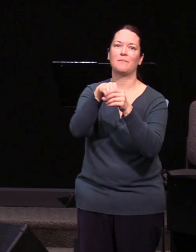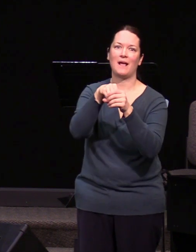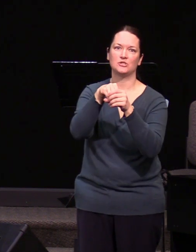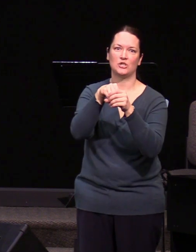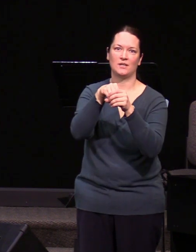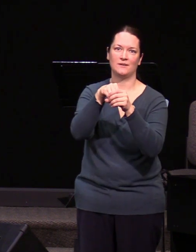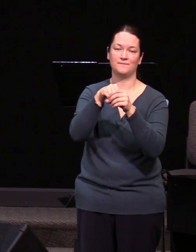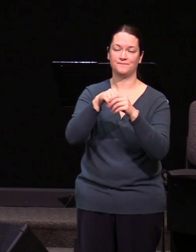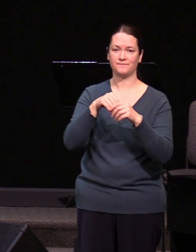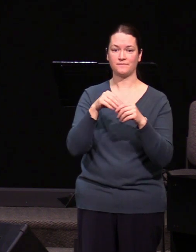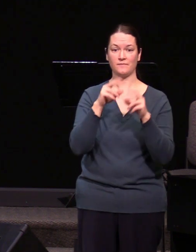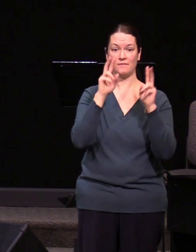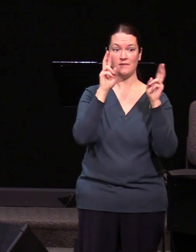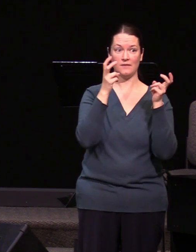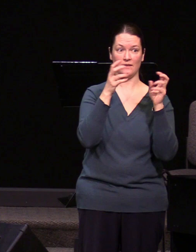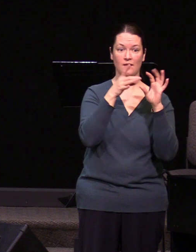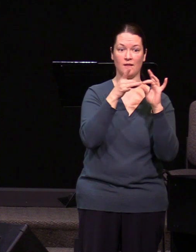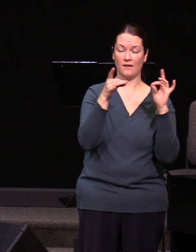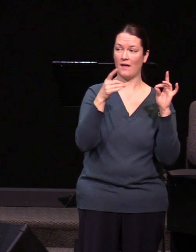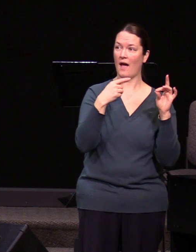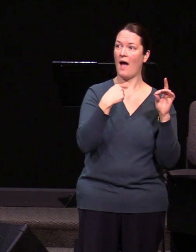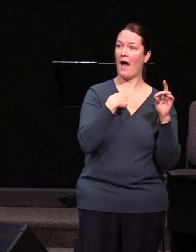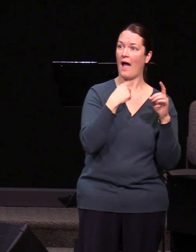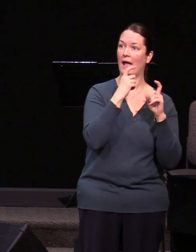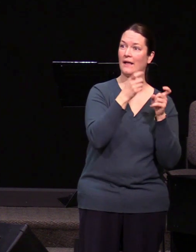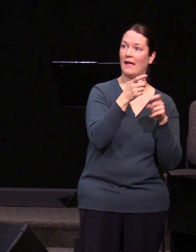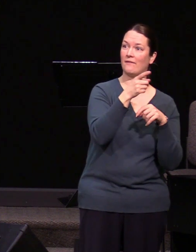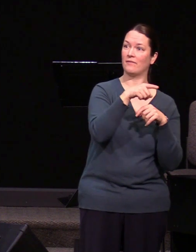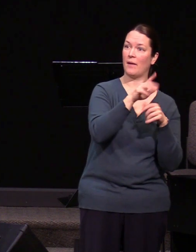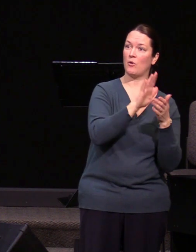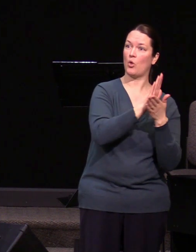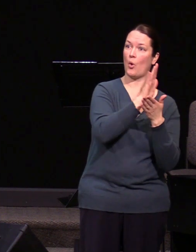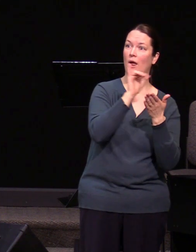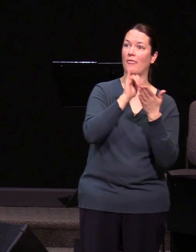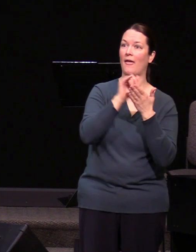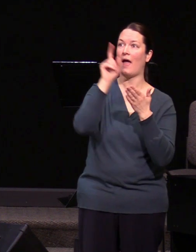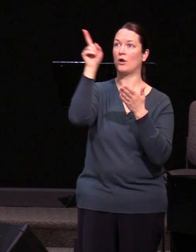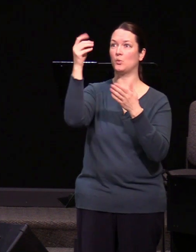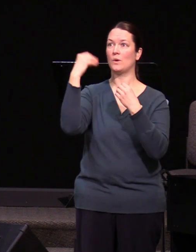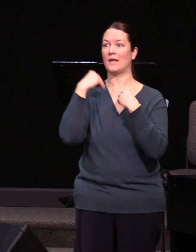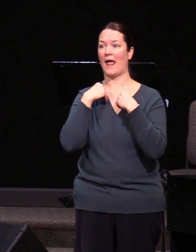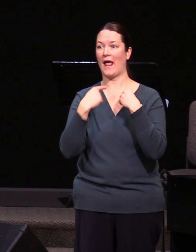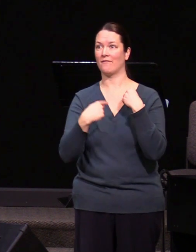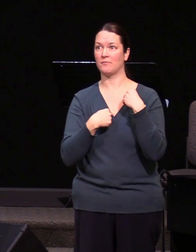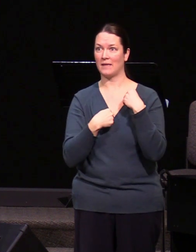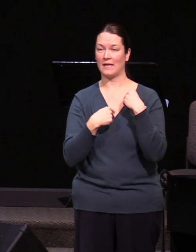Notice phrases like, I have given them glory. I have given them the glory that you gave me. I am